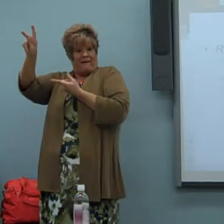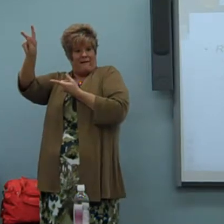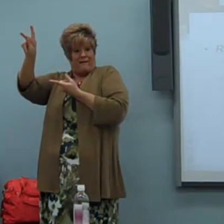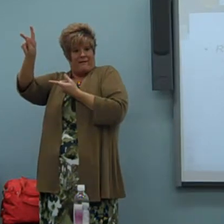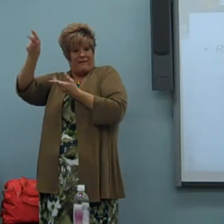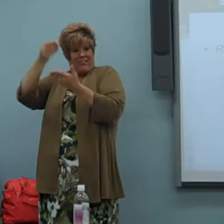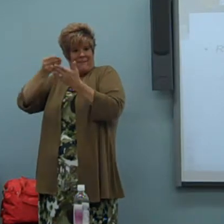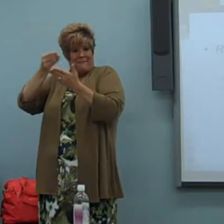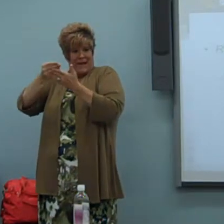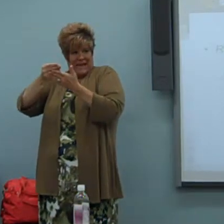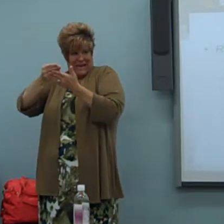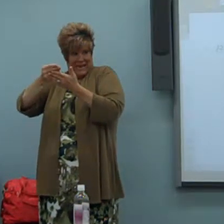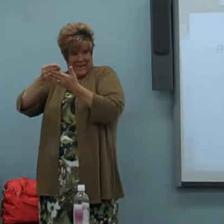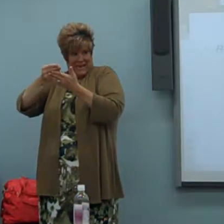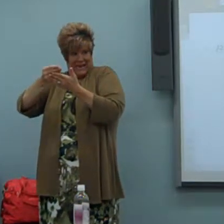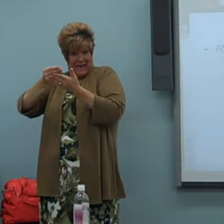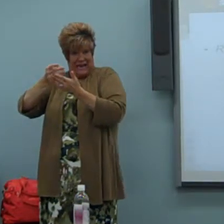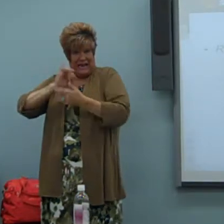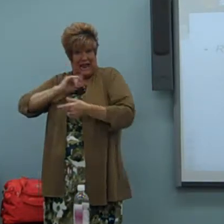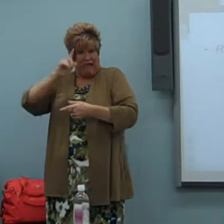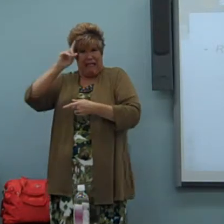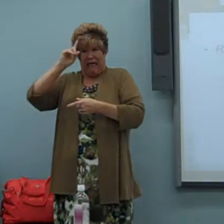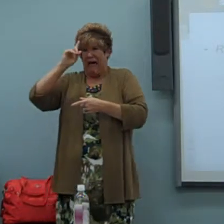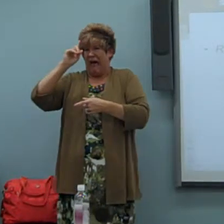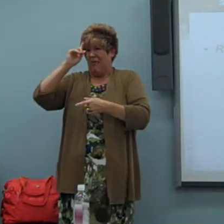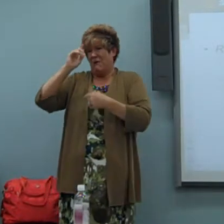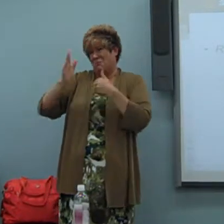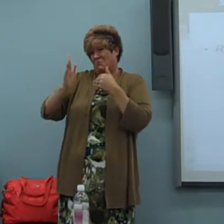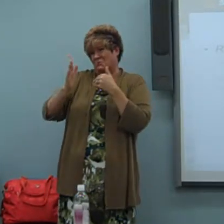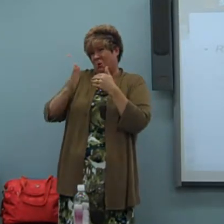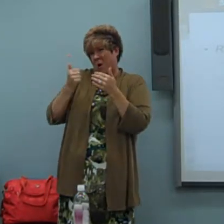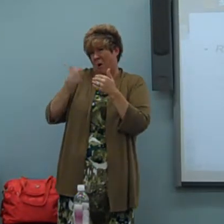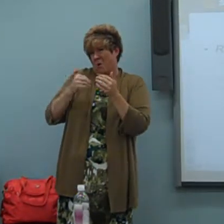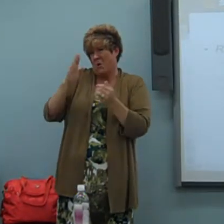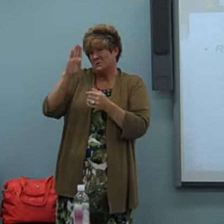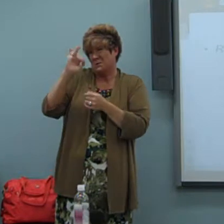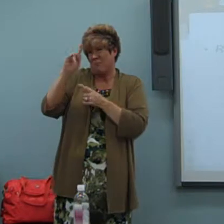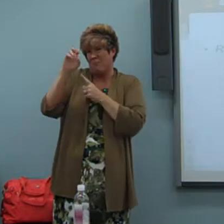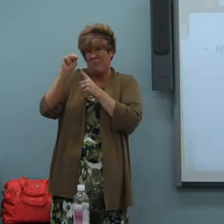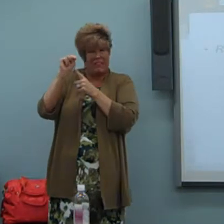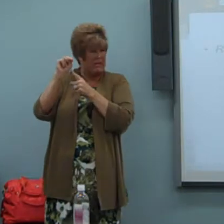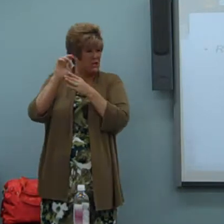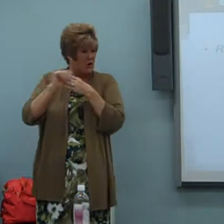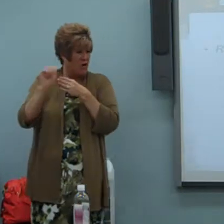And then we have to pay back all of those minutes and all of that money back to the FCC.